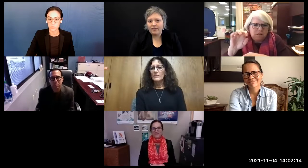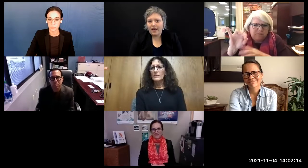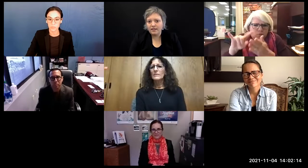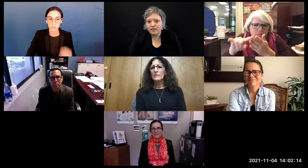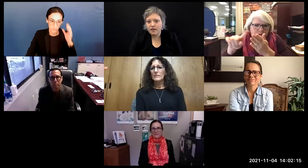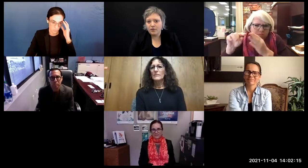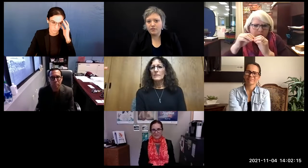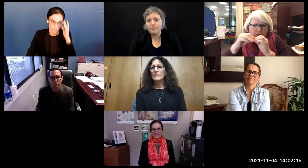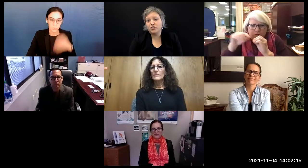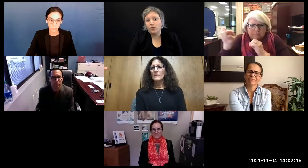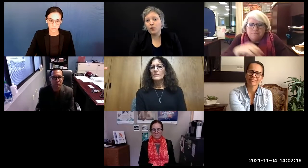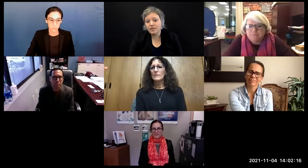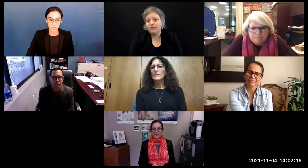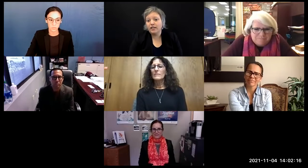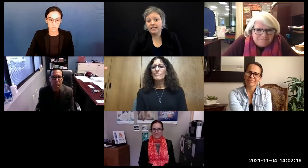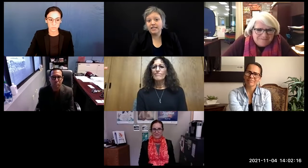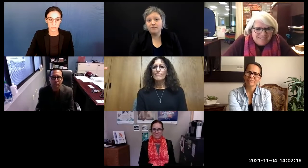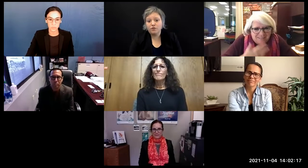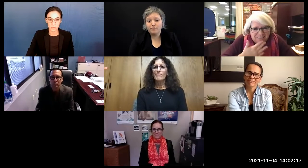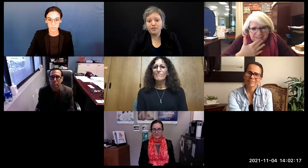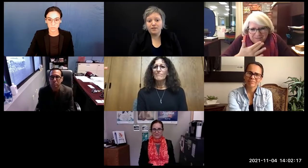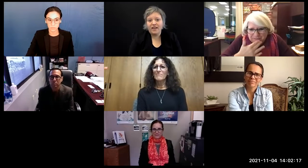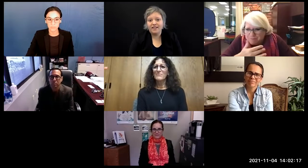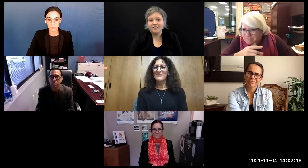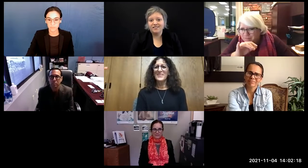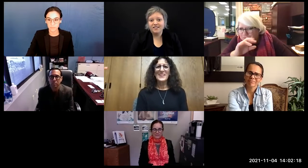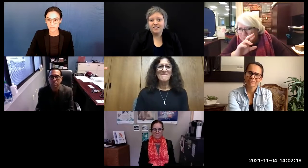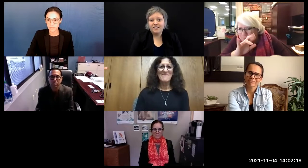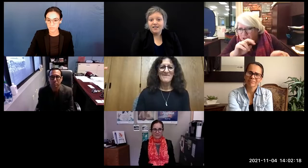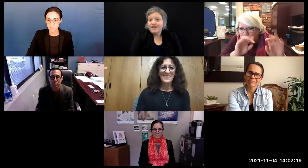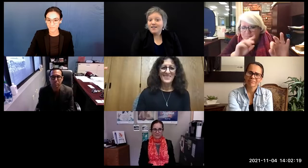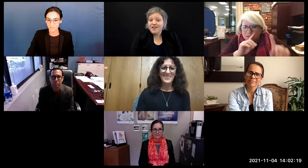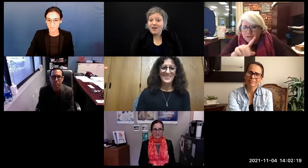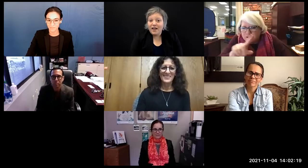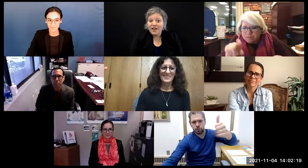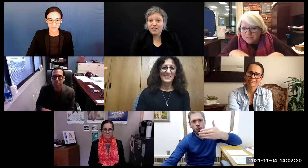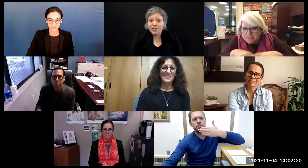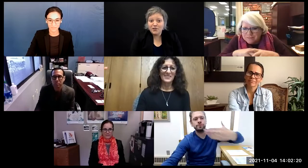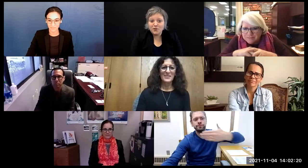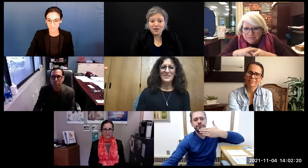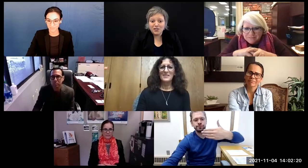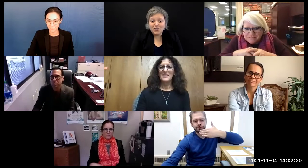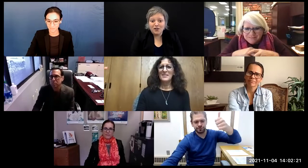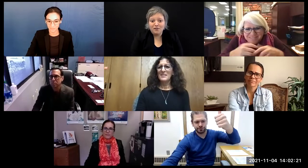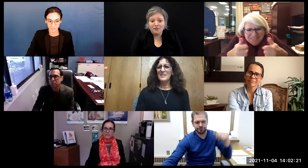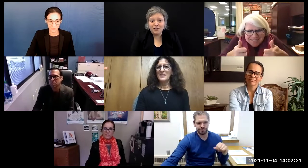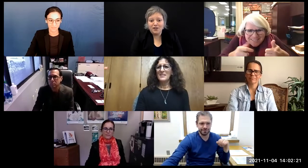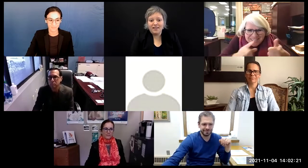that. There's information on the website if you'd like to get more information about that. Okay, thank you so much for sharing that.